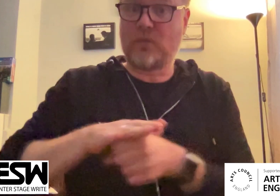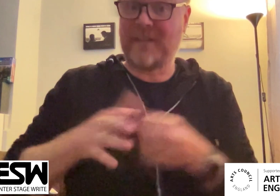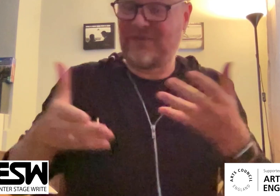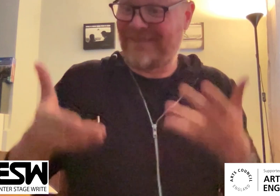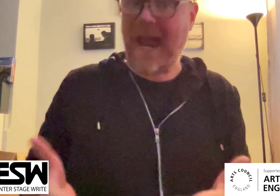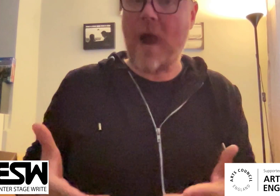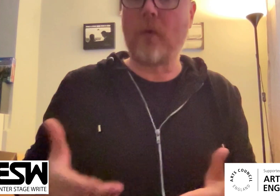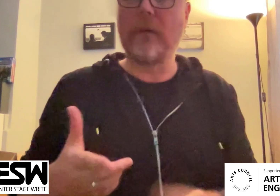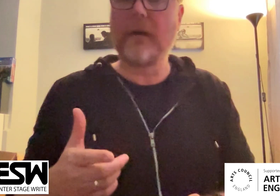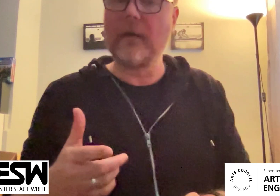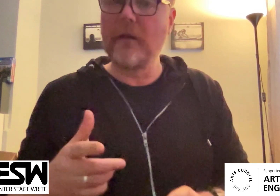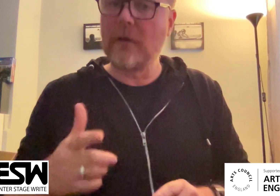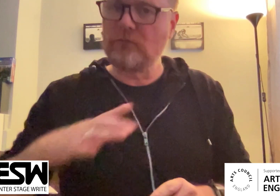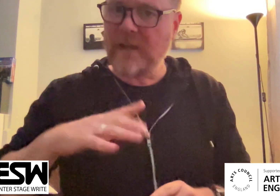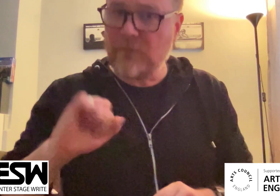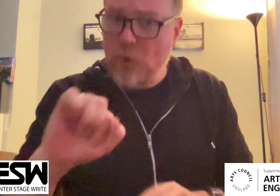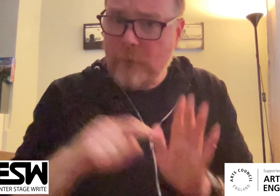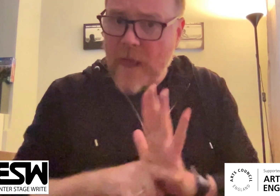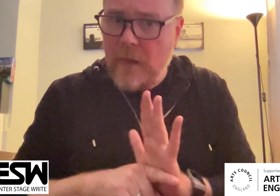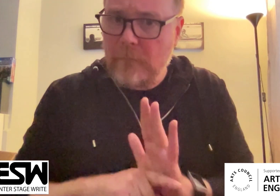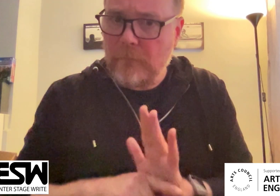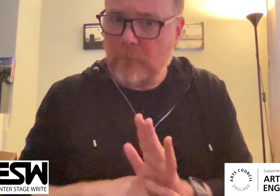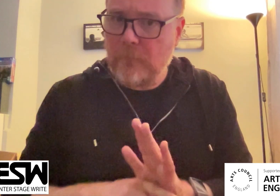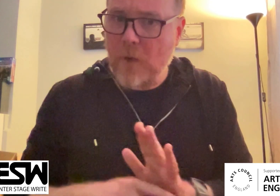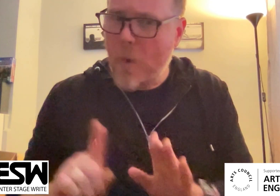And that's their backstory until they got to a situation now where they enter your film.